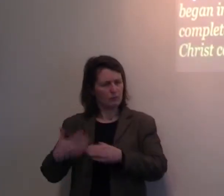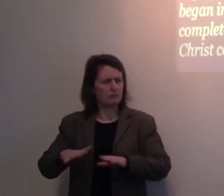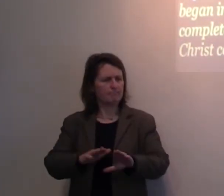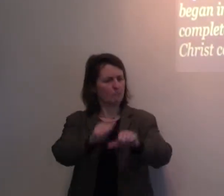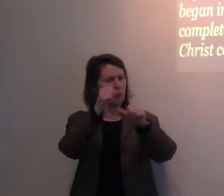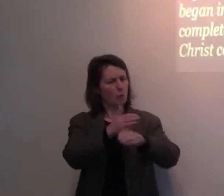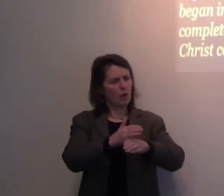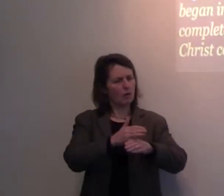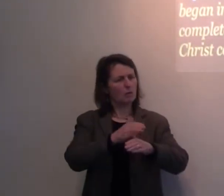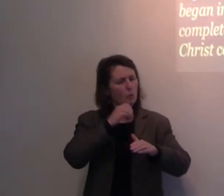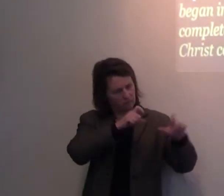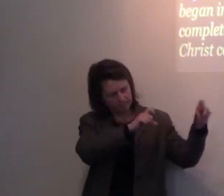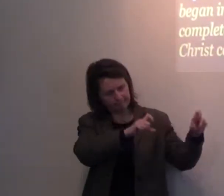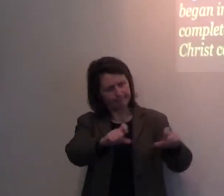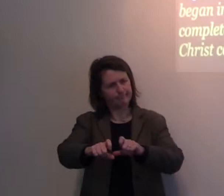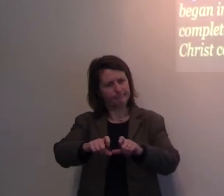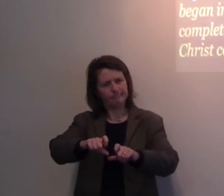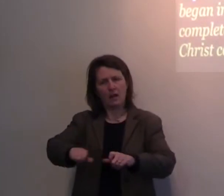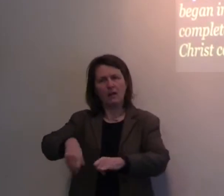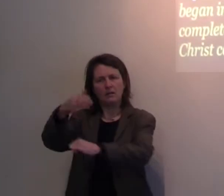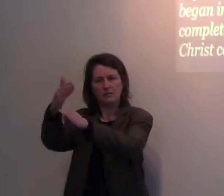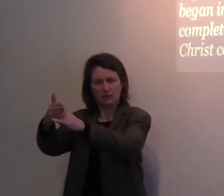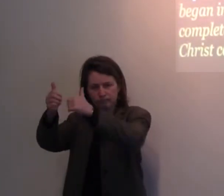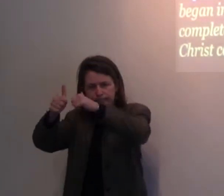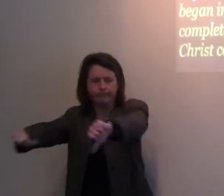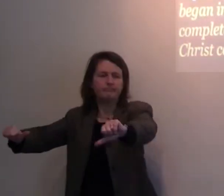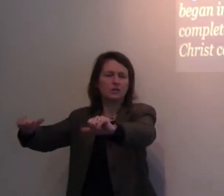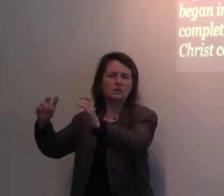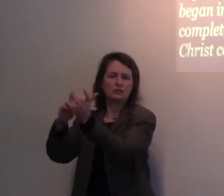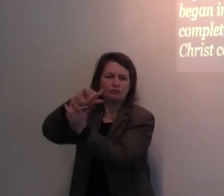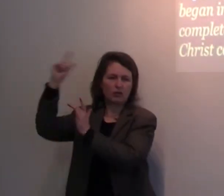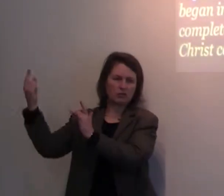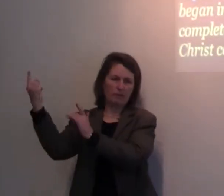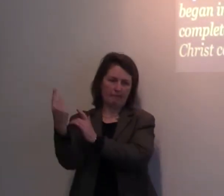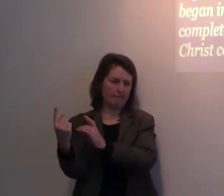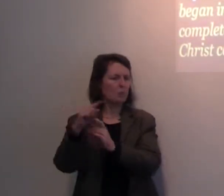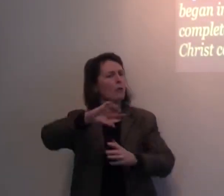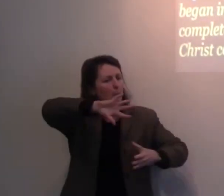until he completes it on the day when Jesus Christ comes again.